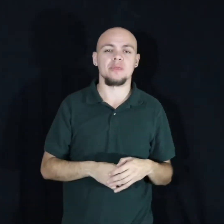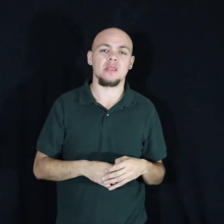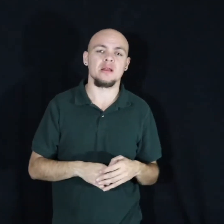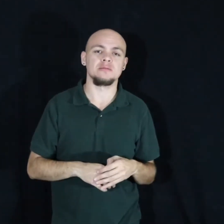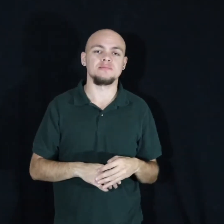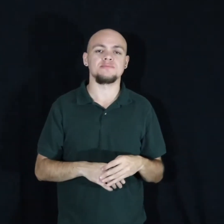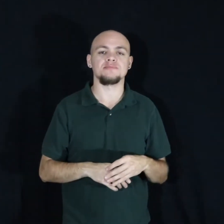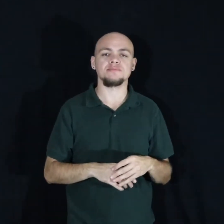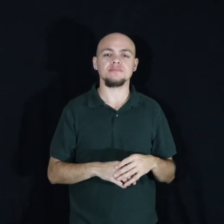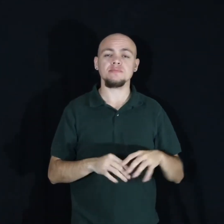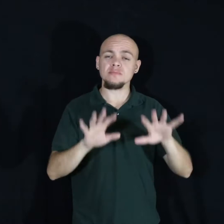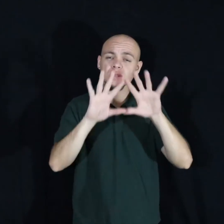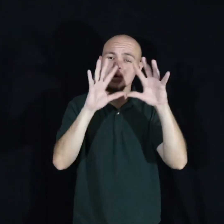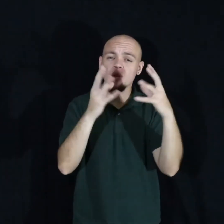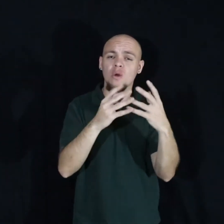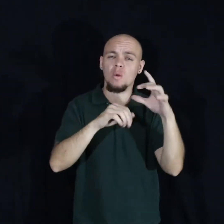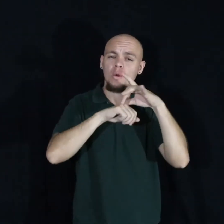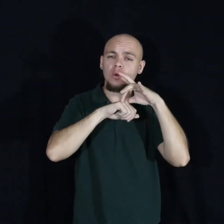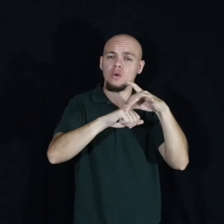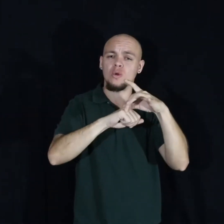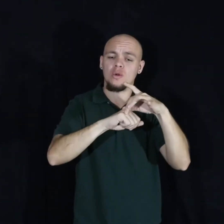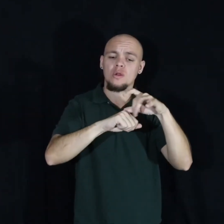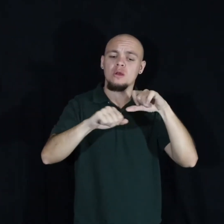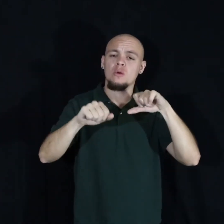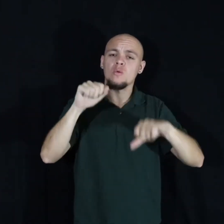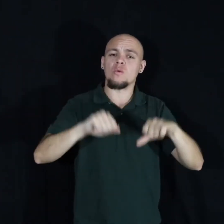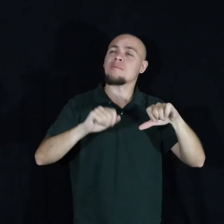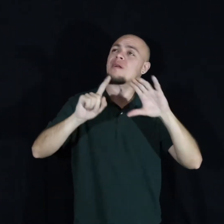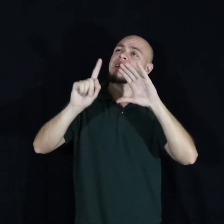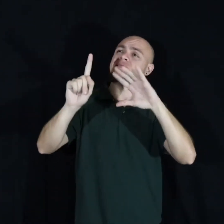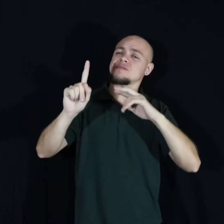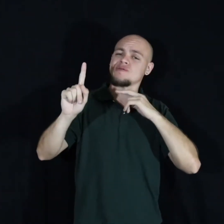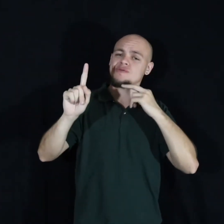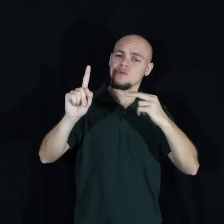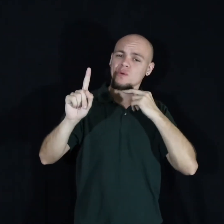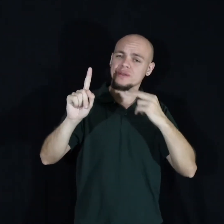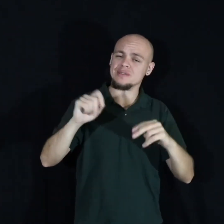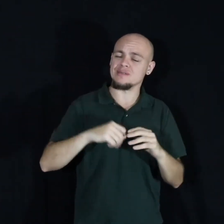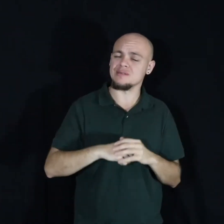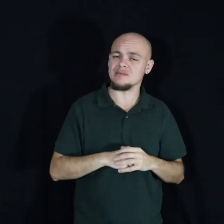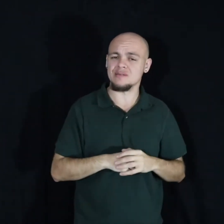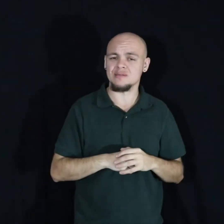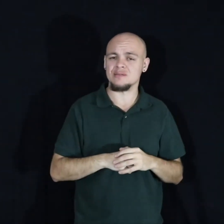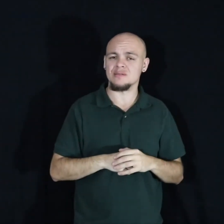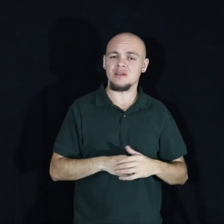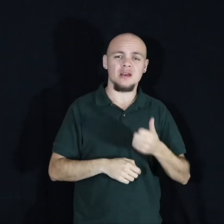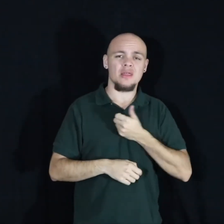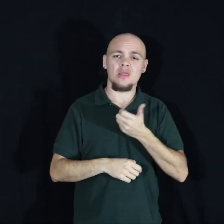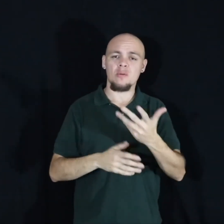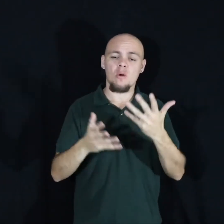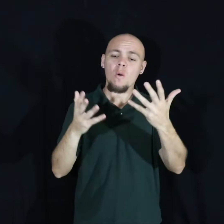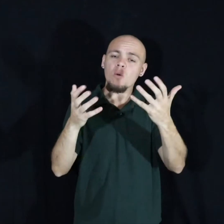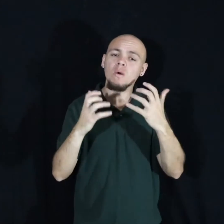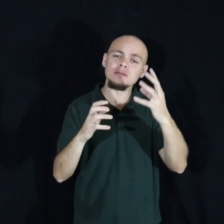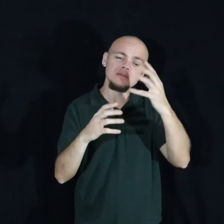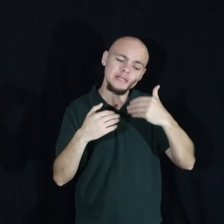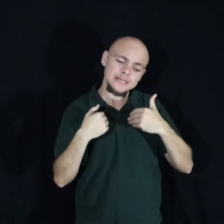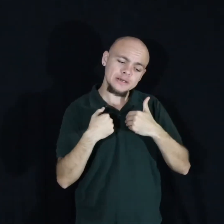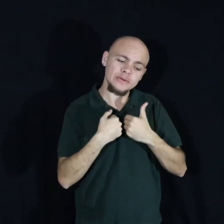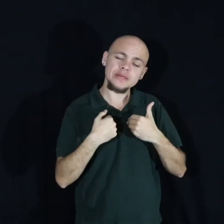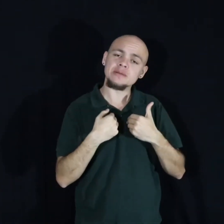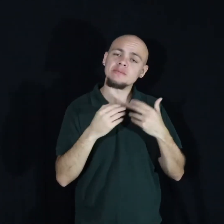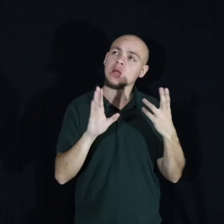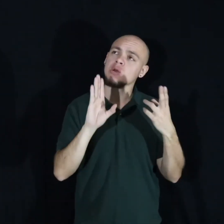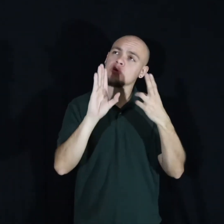But while the whole earth rumbled at the sound of his voice, the poet desired a creature that could